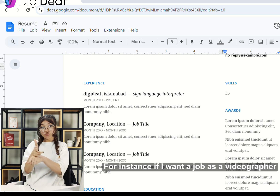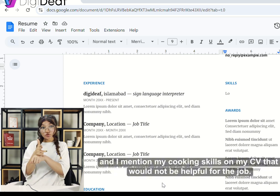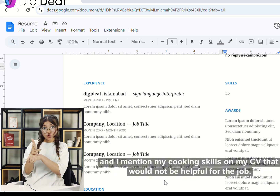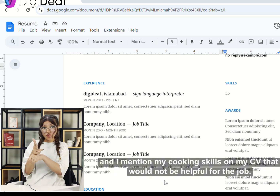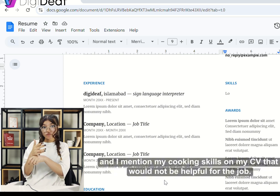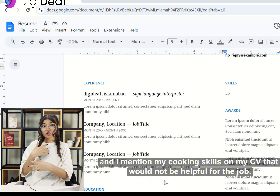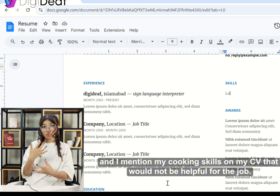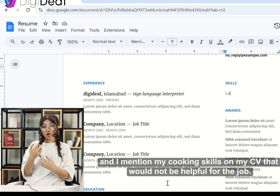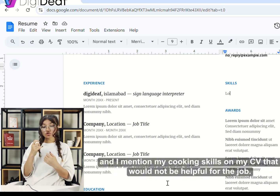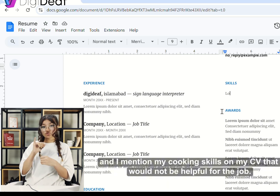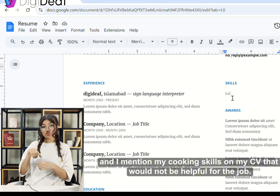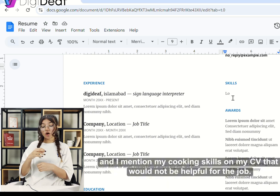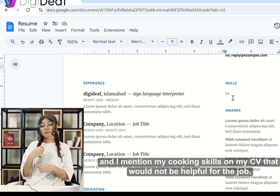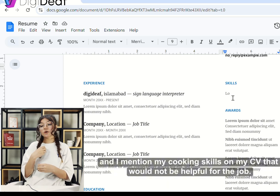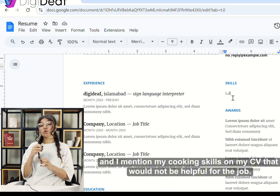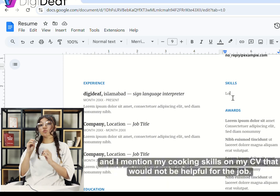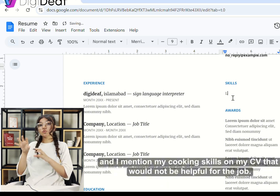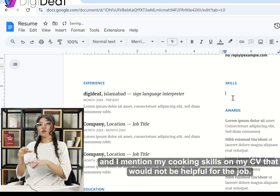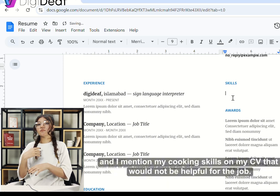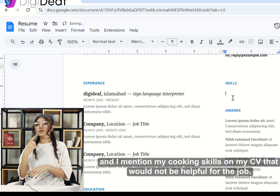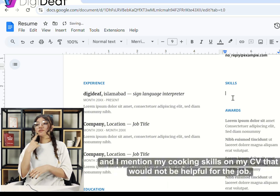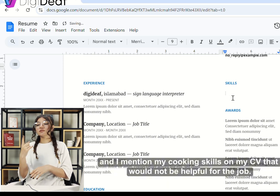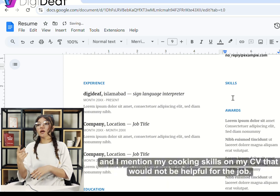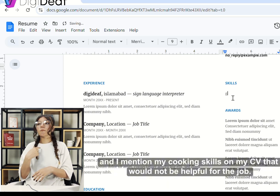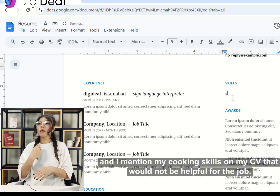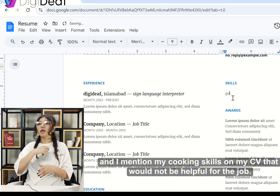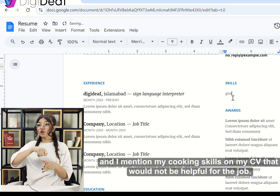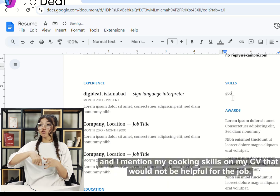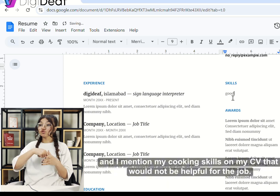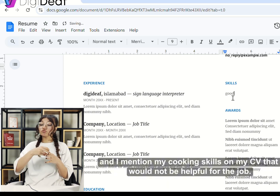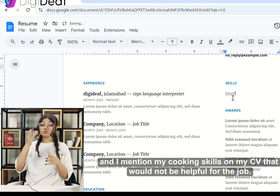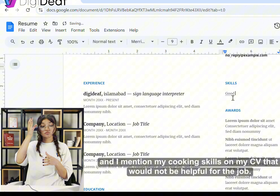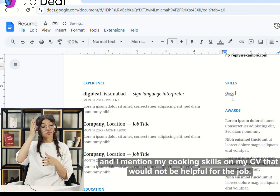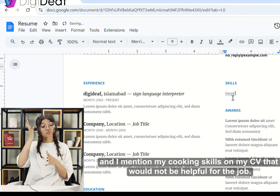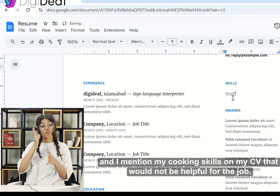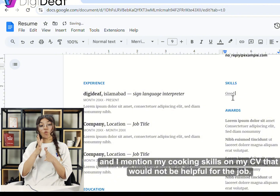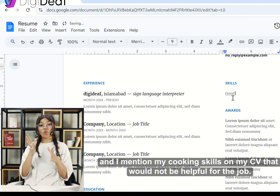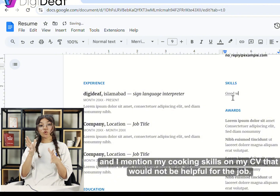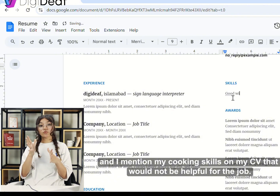and I mention my cooking skills on my CV, that would not be helpful for the job.